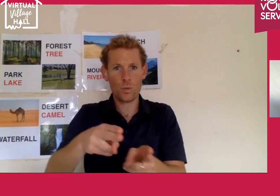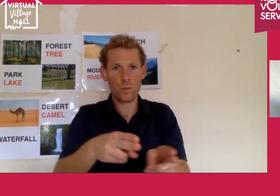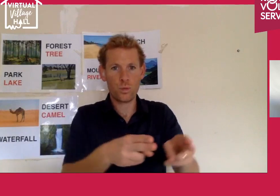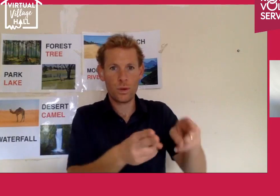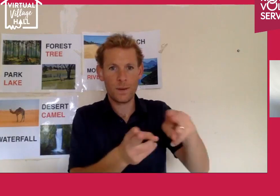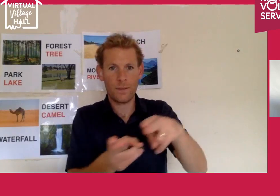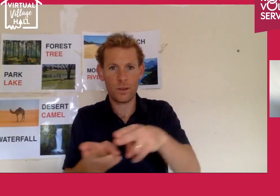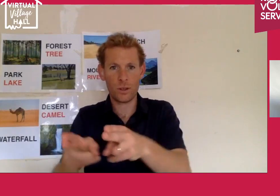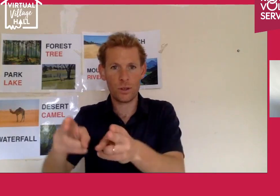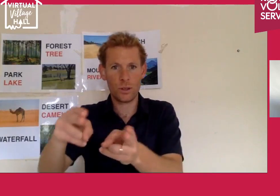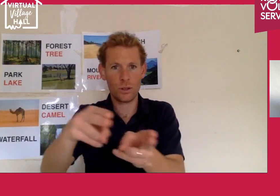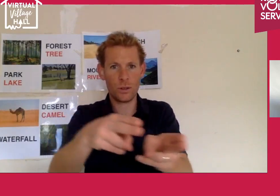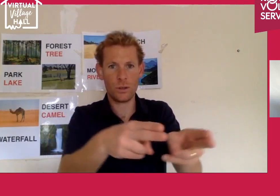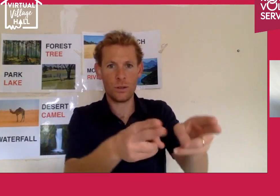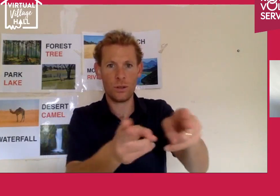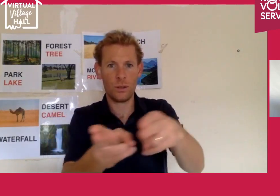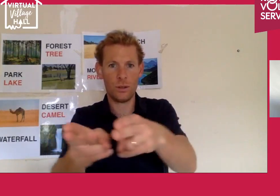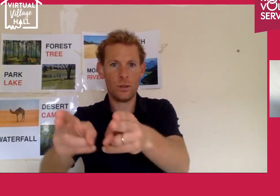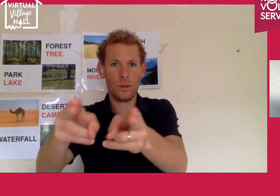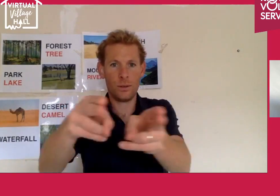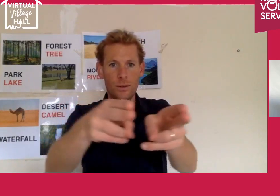will, and then the winding river.